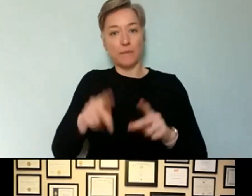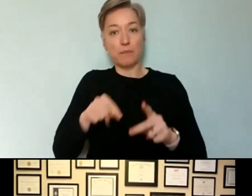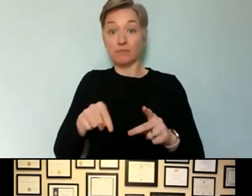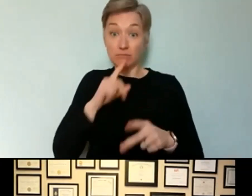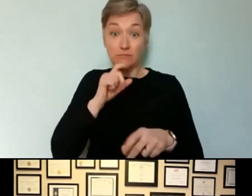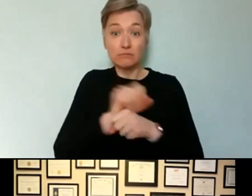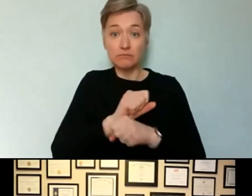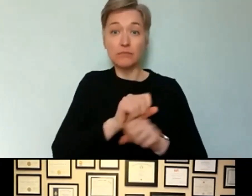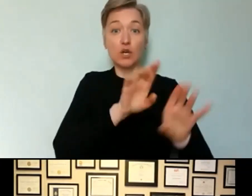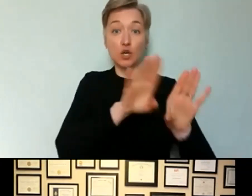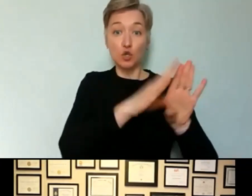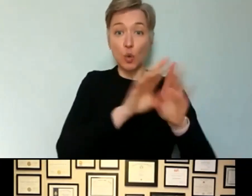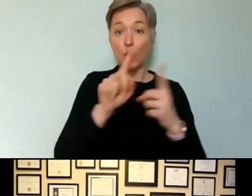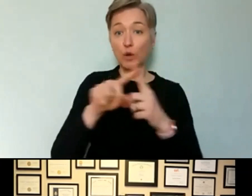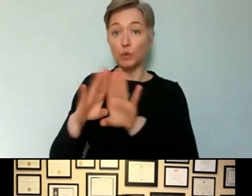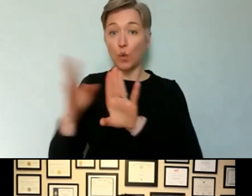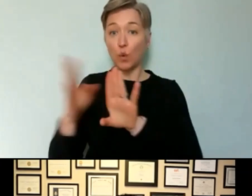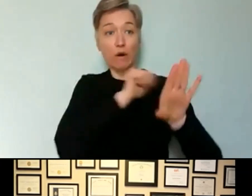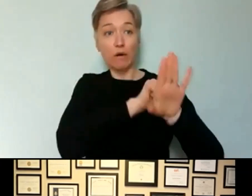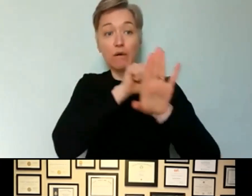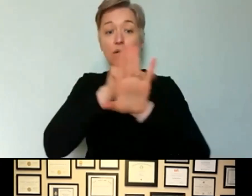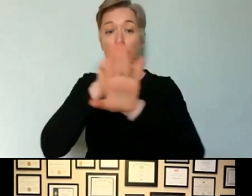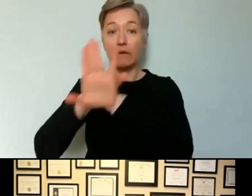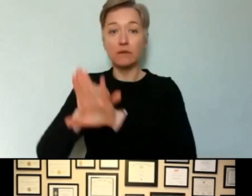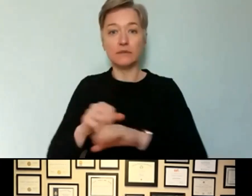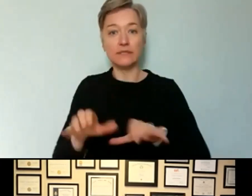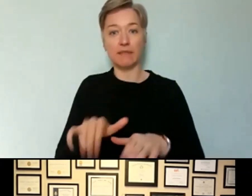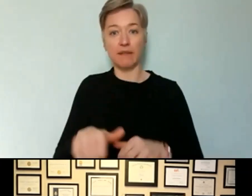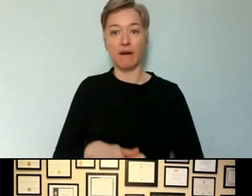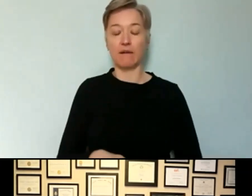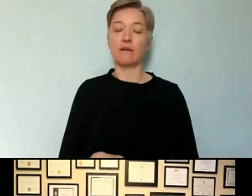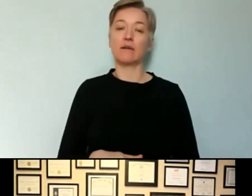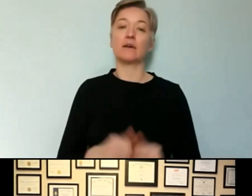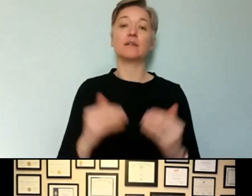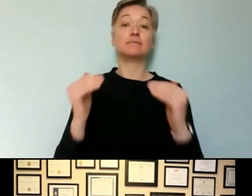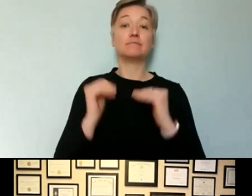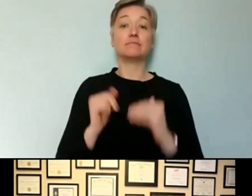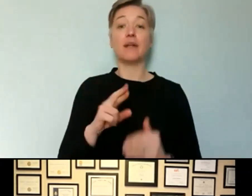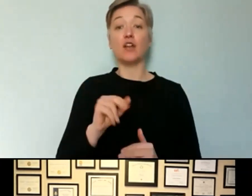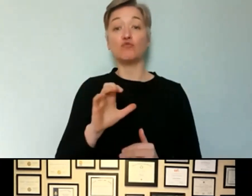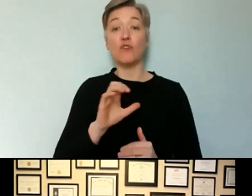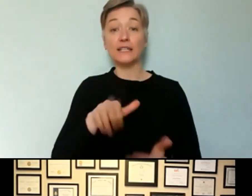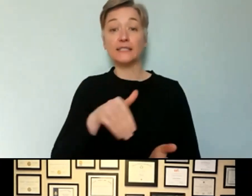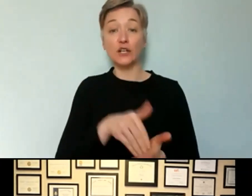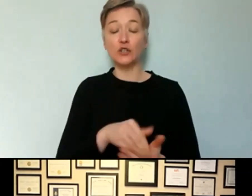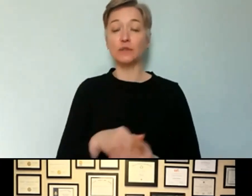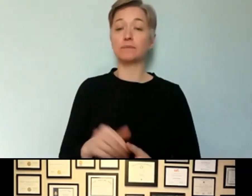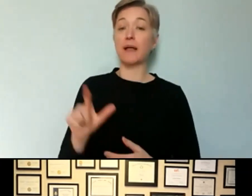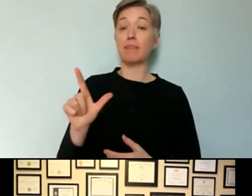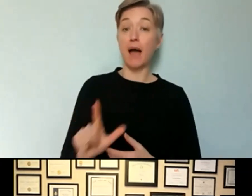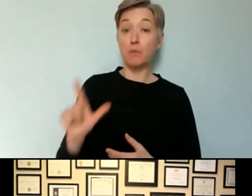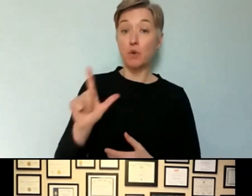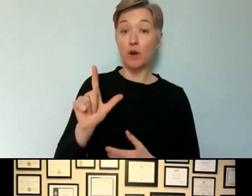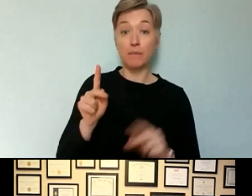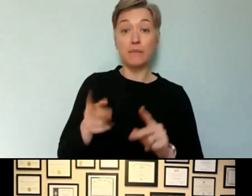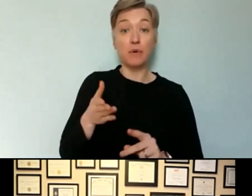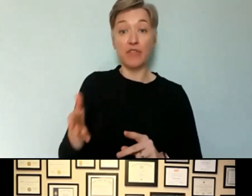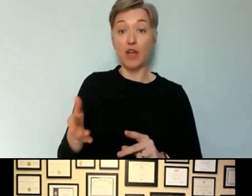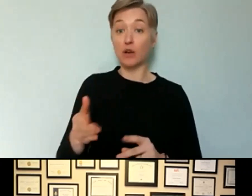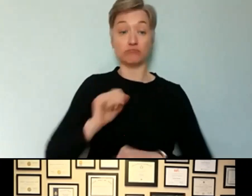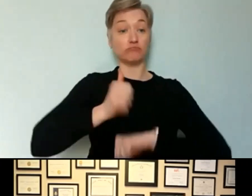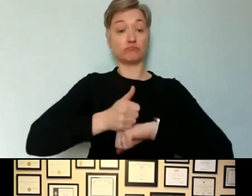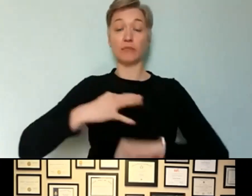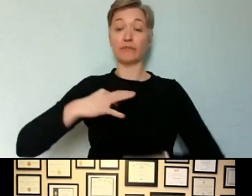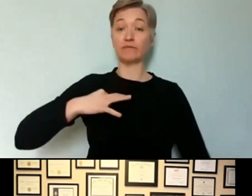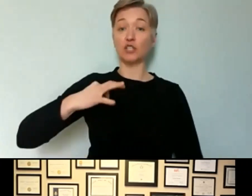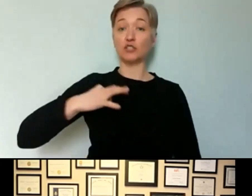door and did that work. And then having rec centers and libraries, people there, station volunteers to be